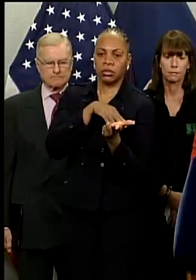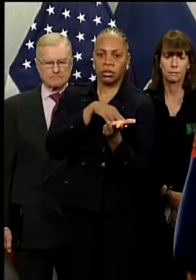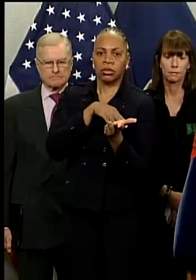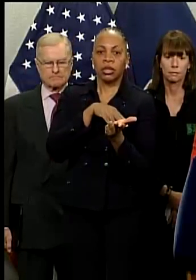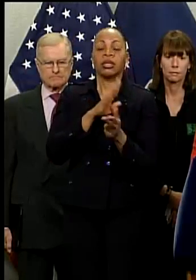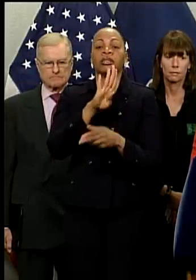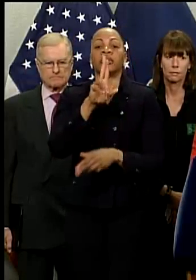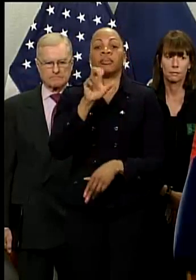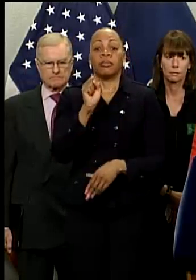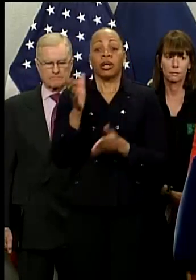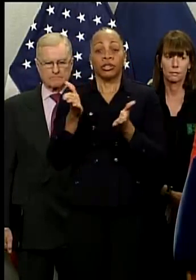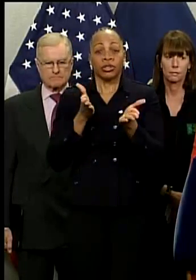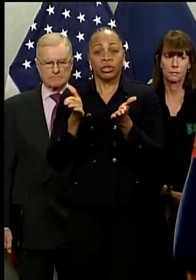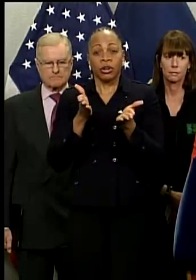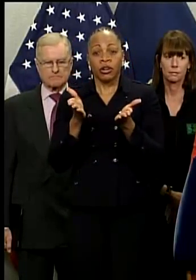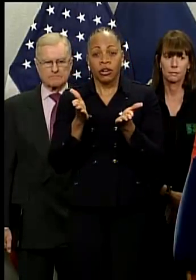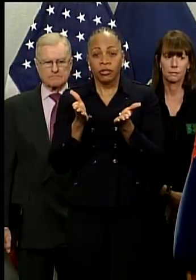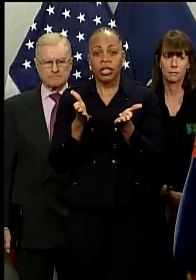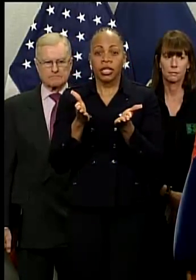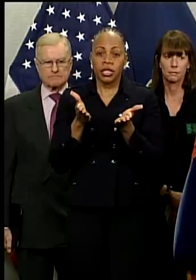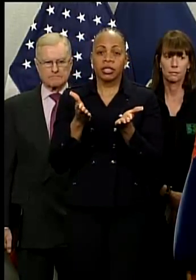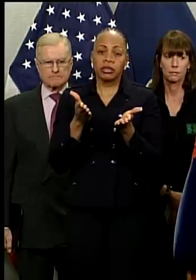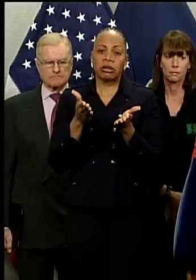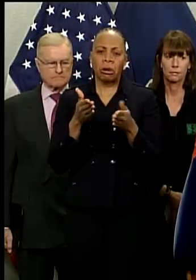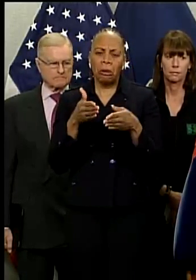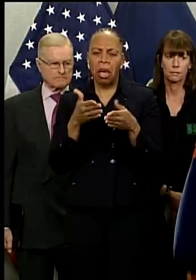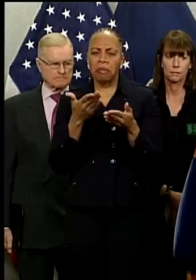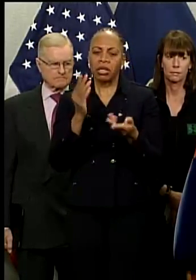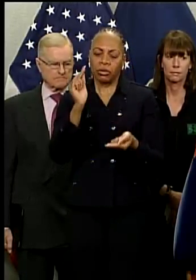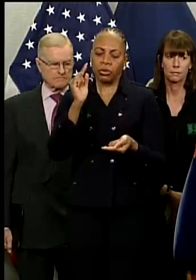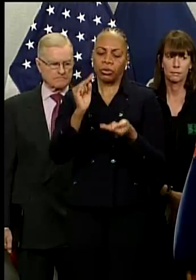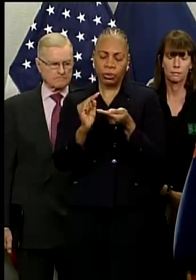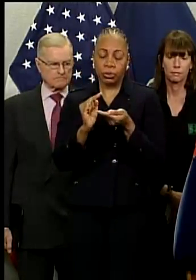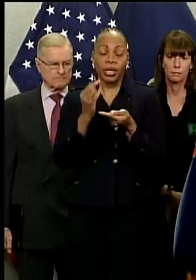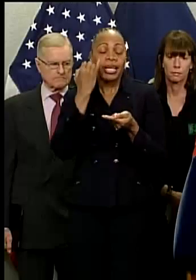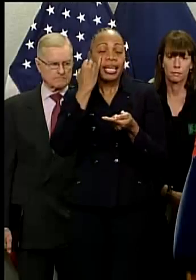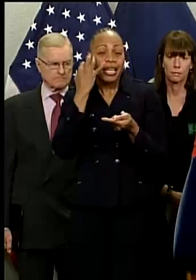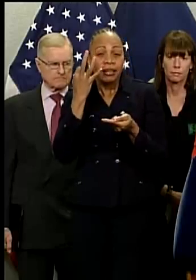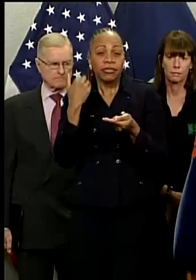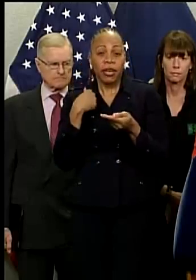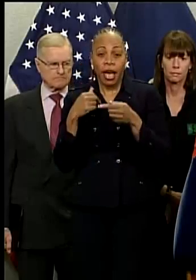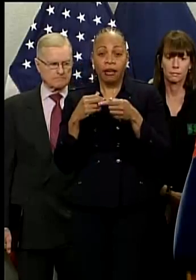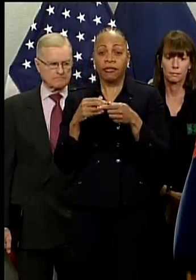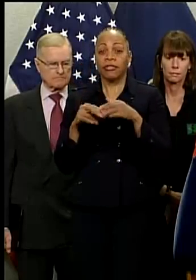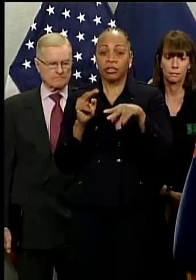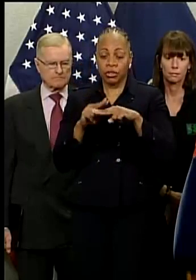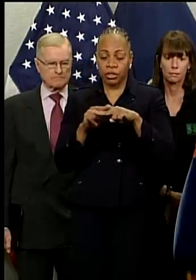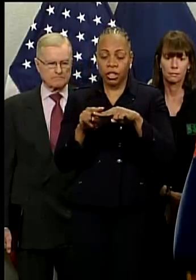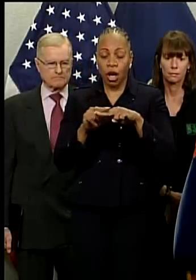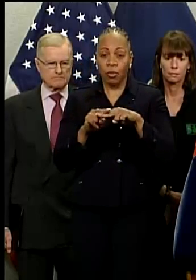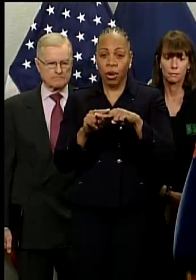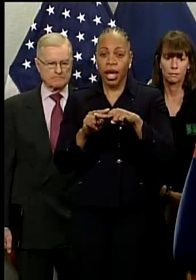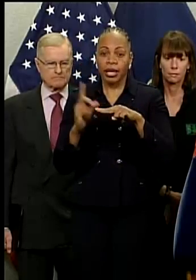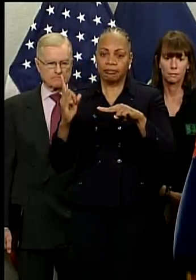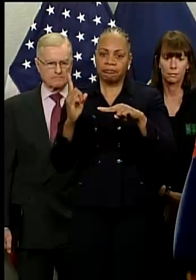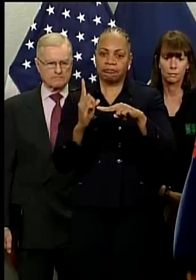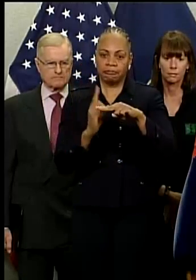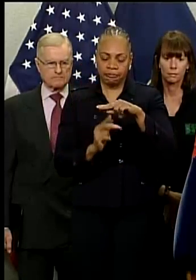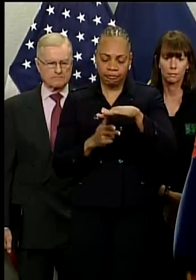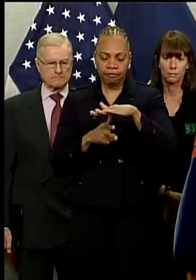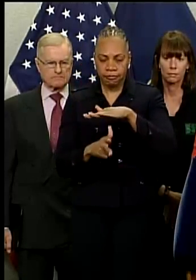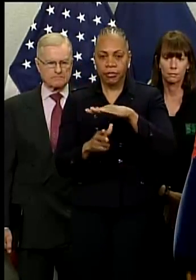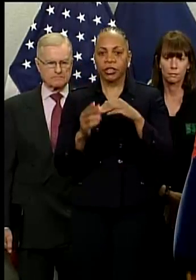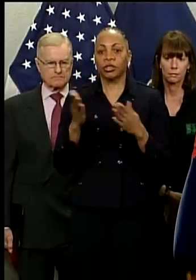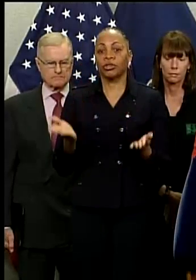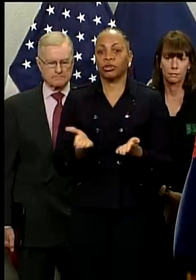So the bus service may be curtailed to some extent. If there is a subway where you're going, I would suggest that you take that. The